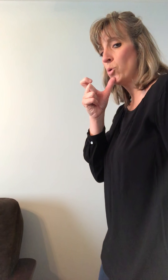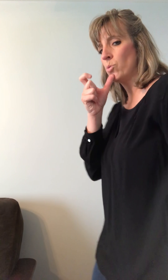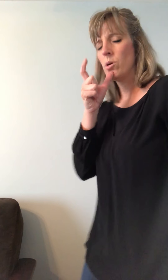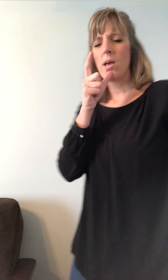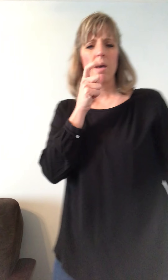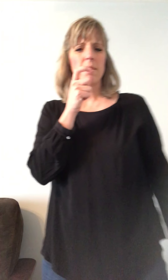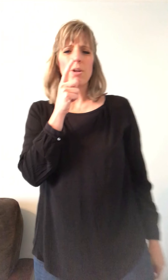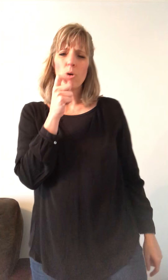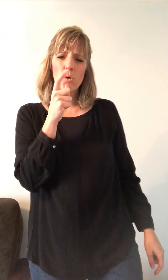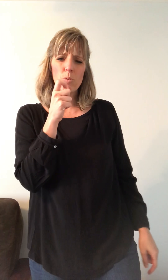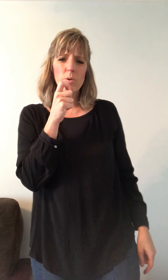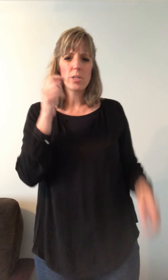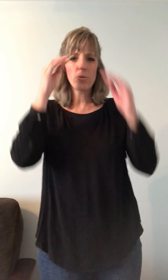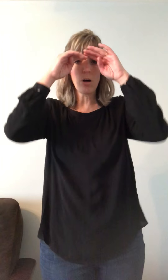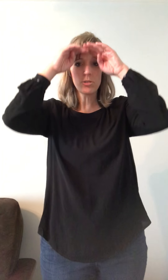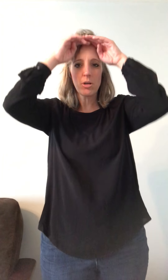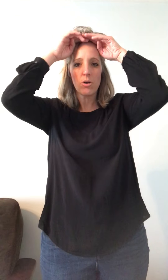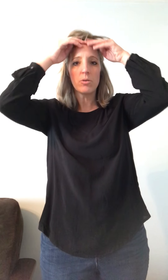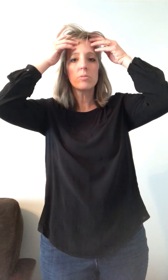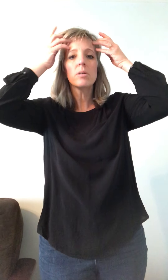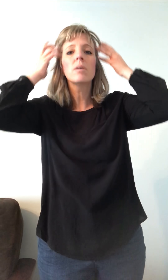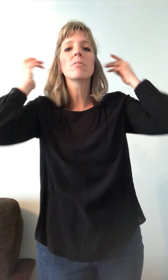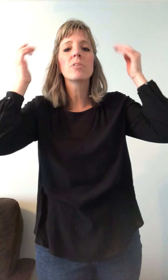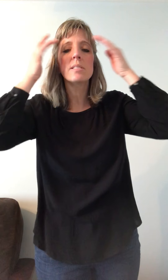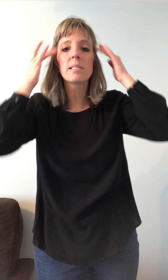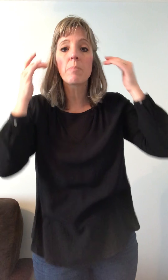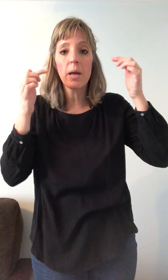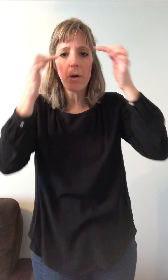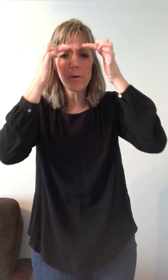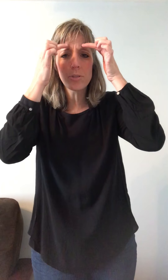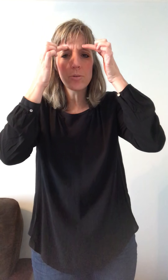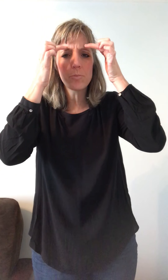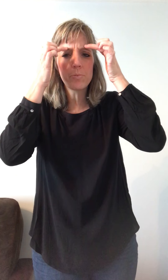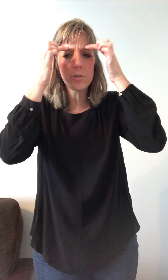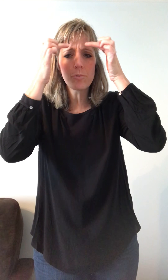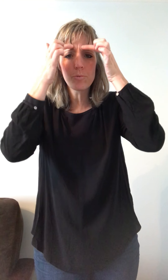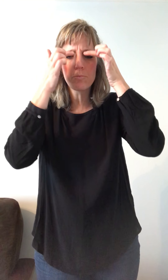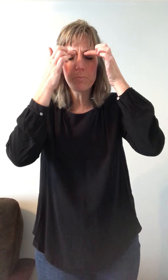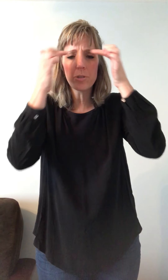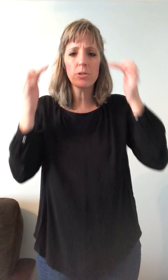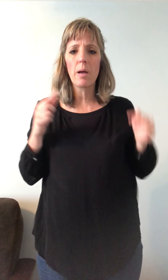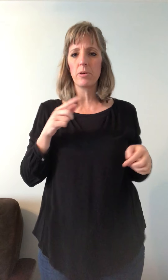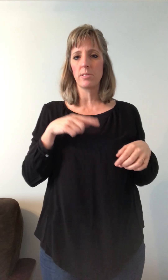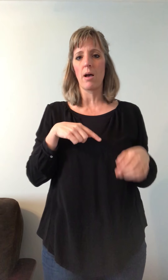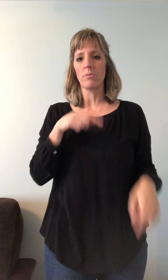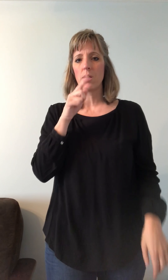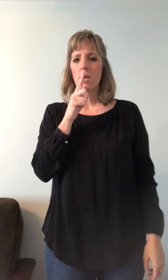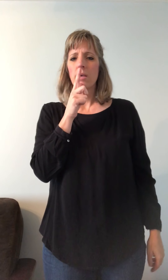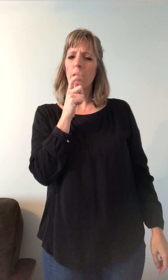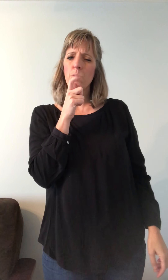Who. And then who. You also, I don't know if you can see my eyebrows, you push your eyebrows down. Okay,